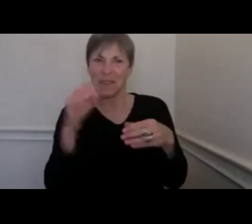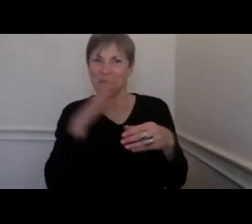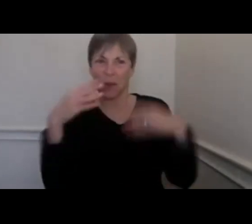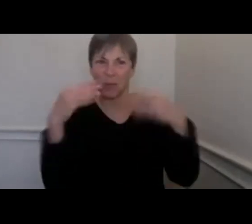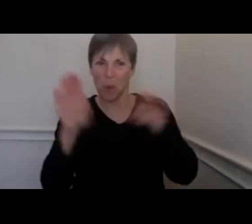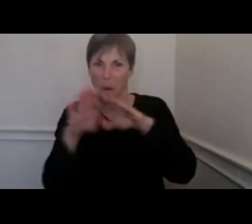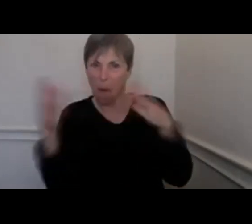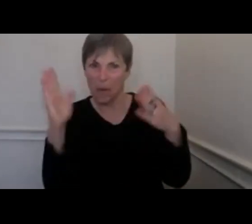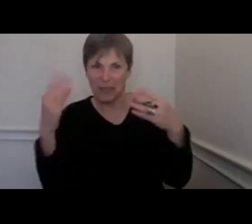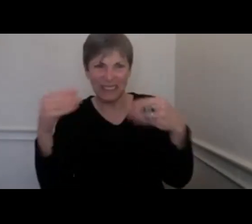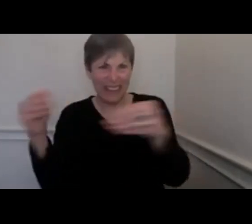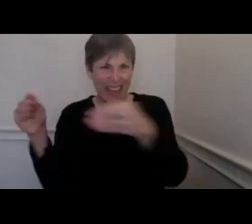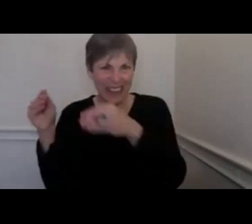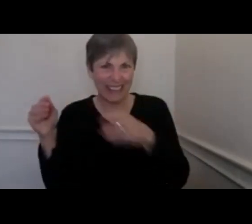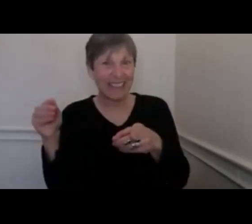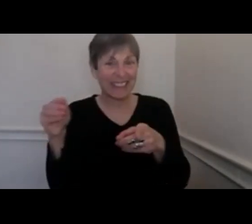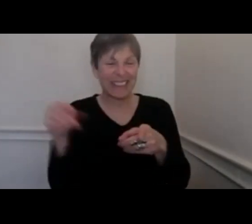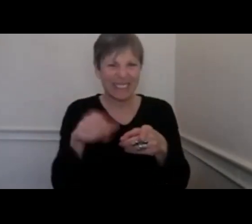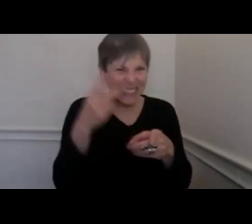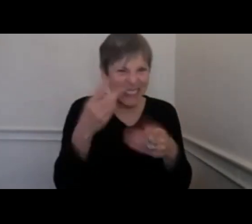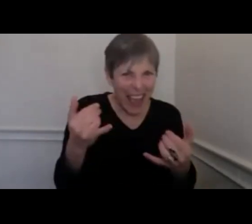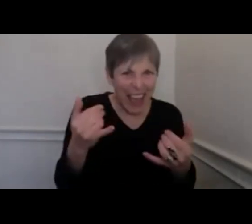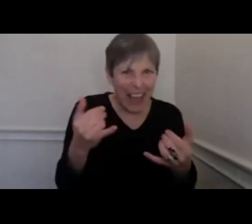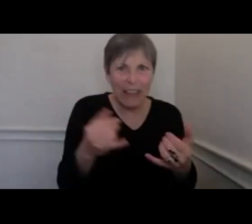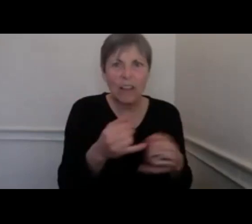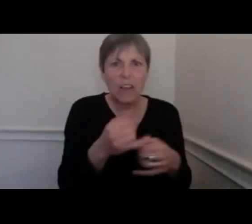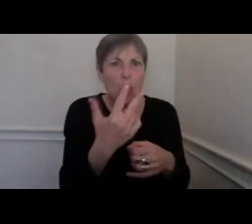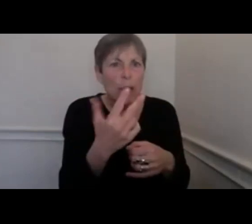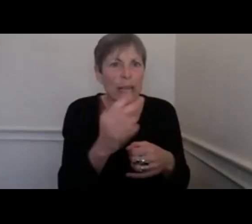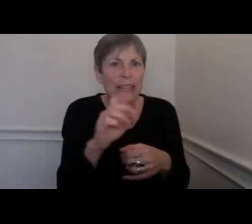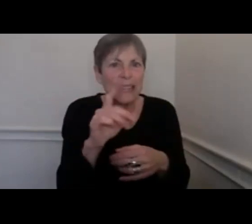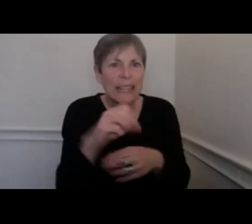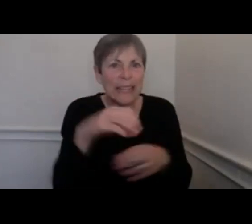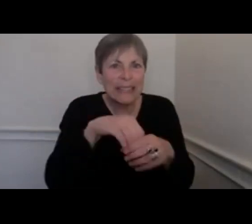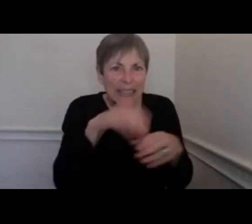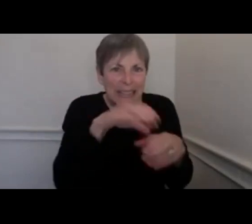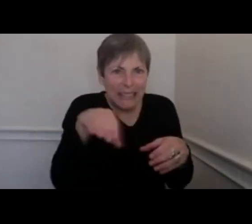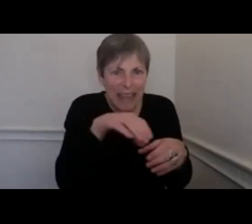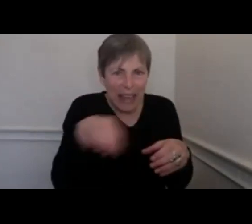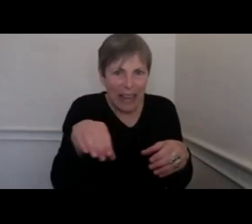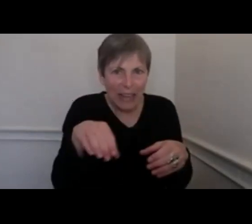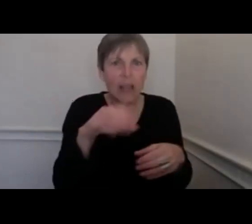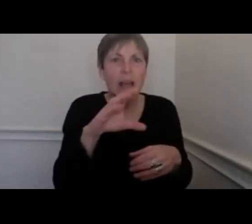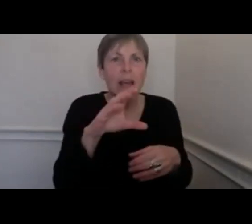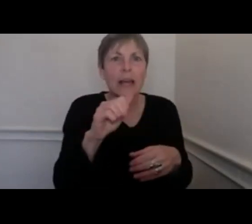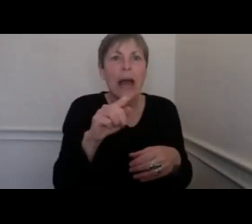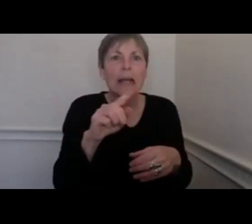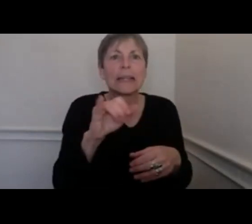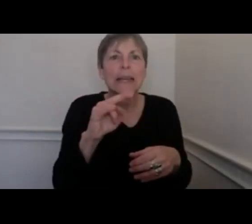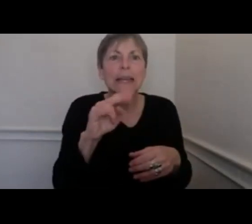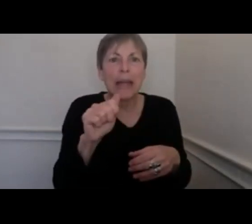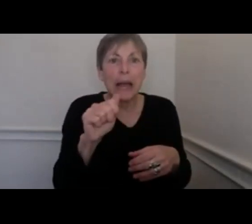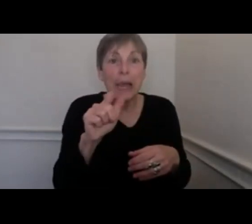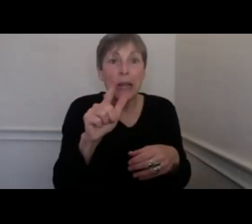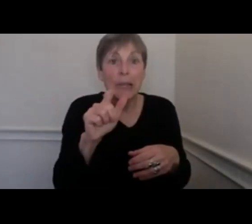And so you can see there's 2-3 seeds in that cell. Those are the cotyledon leaves. This is the perfect